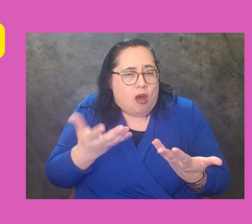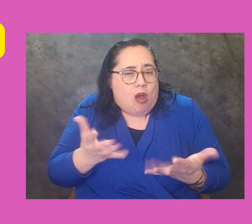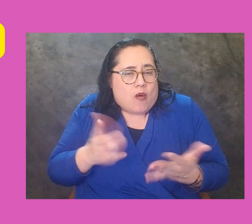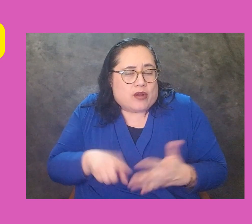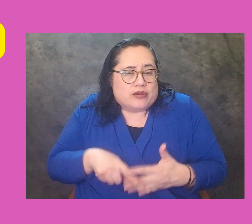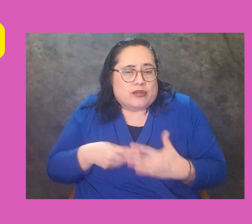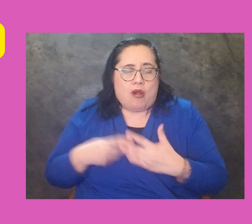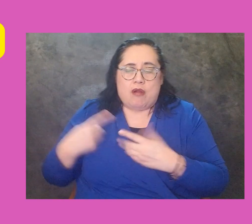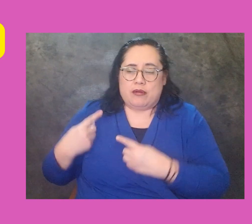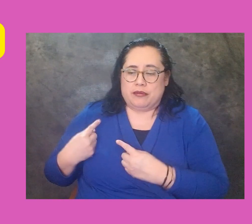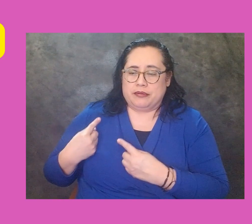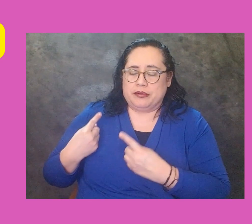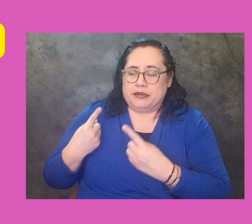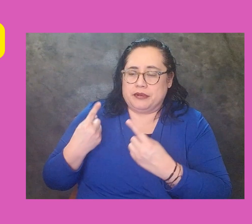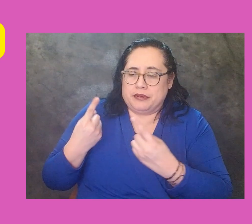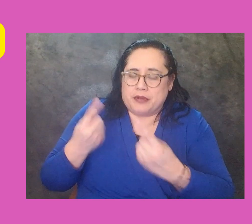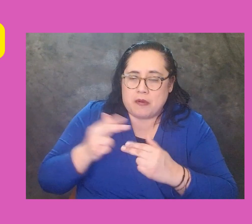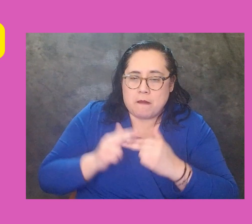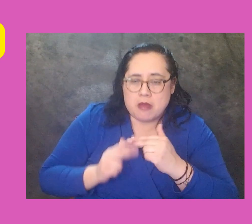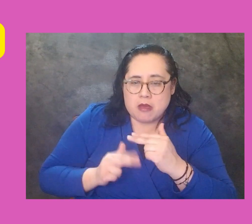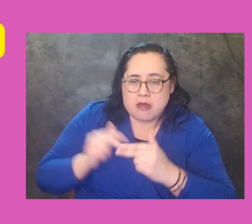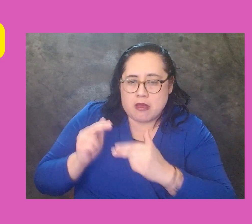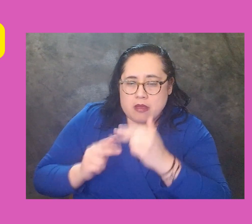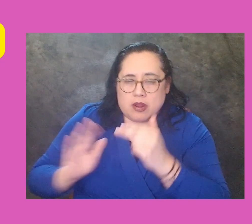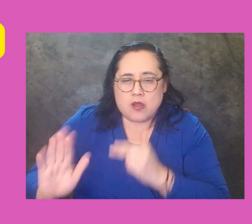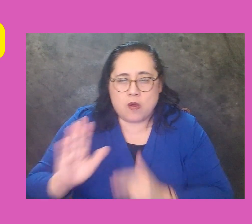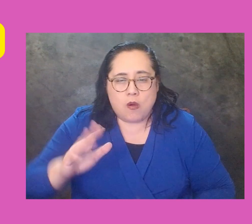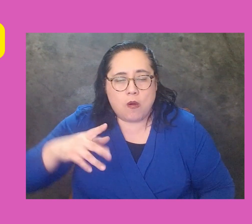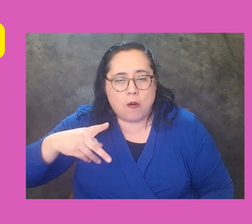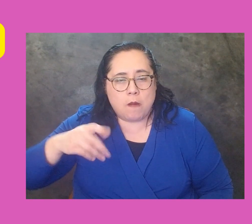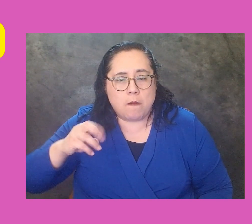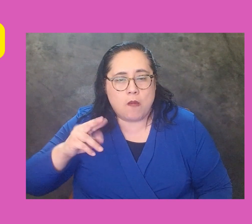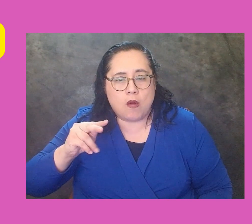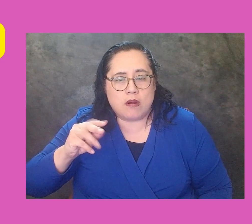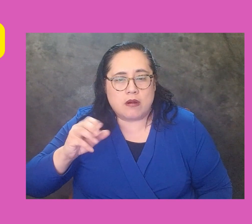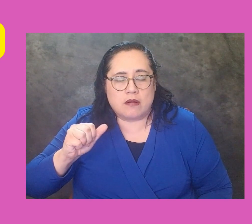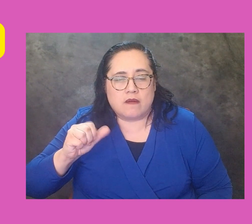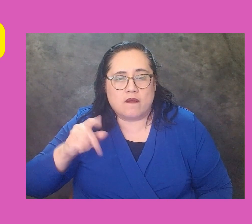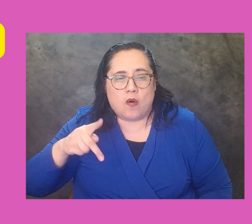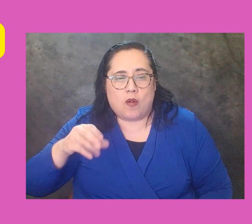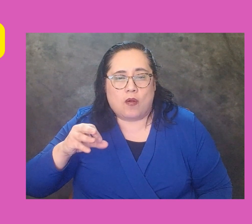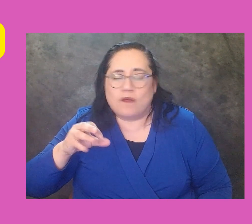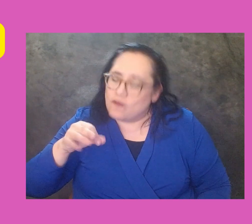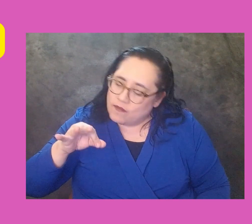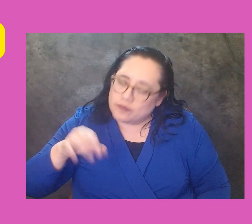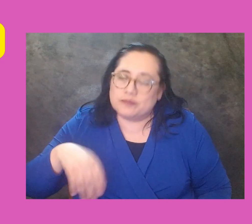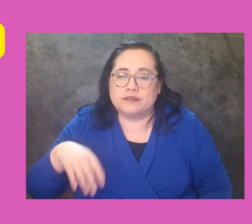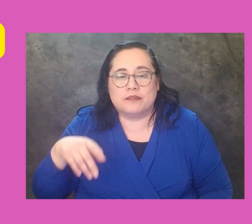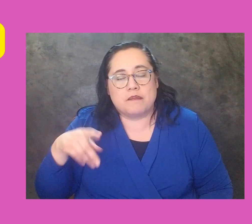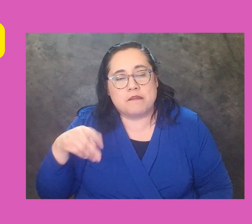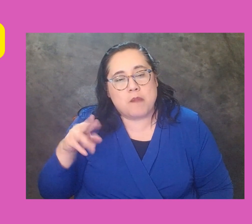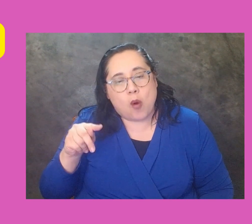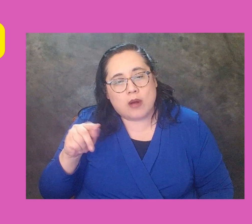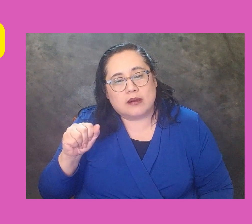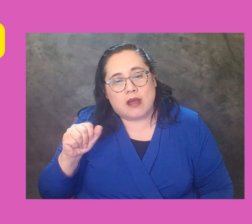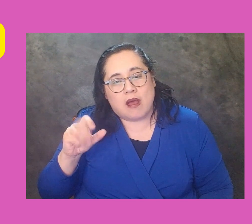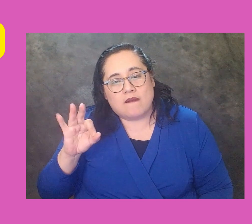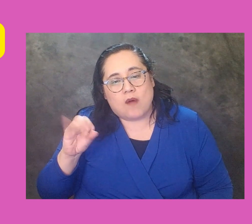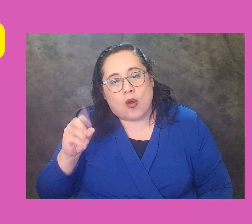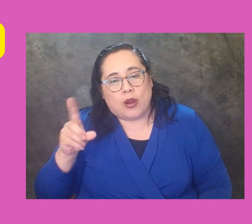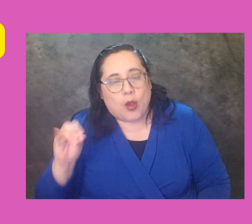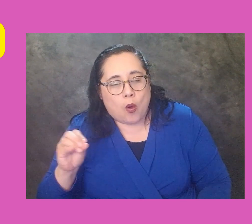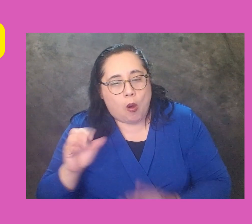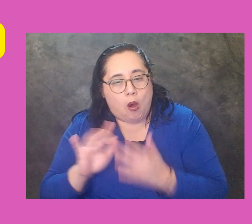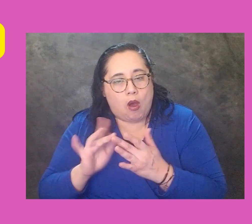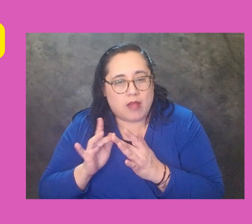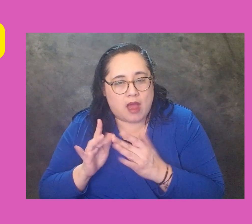From the very beginning of your class, you should have already started to, and you should have been building your